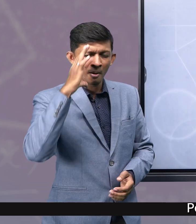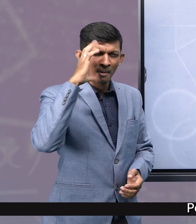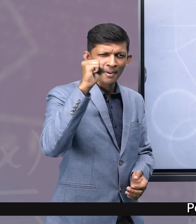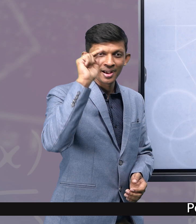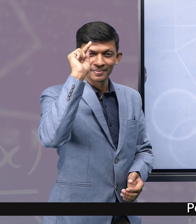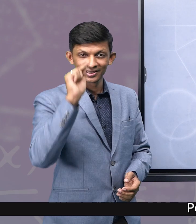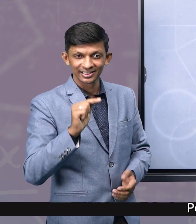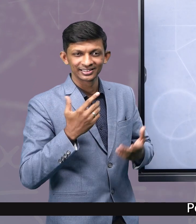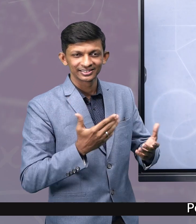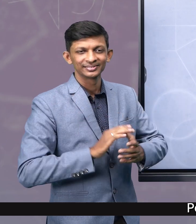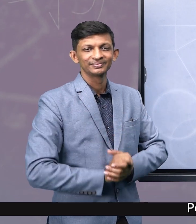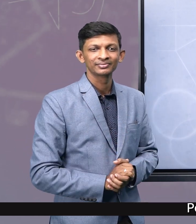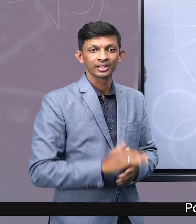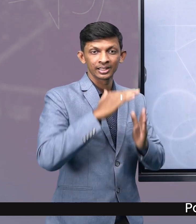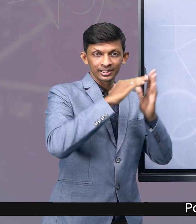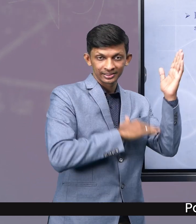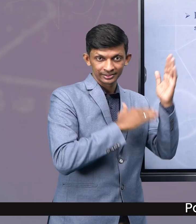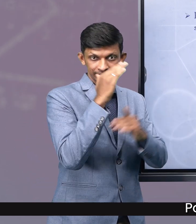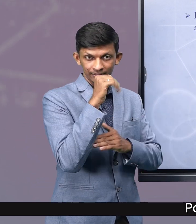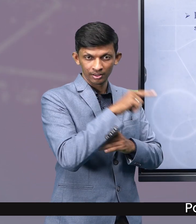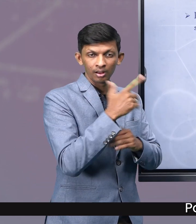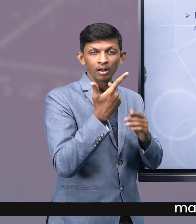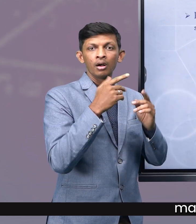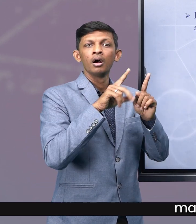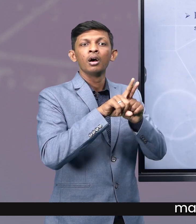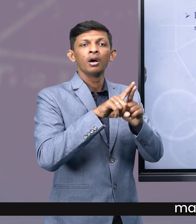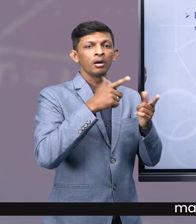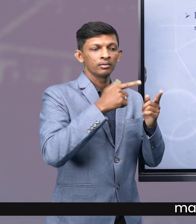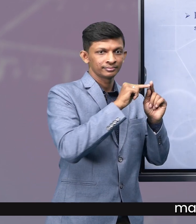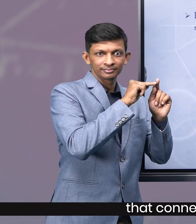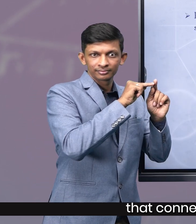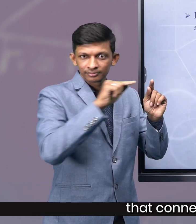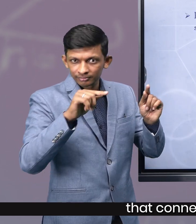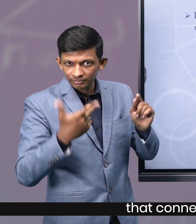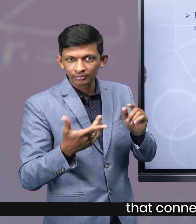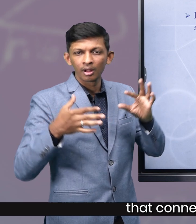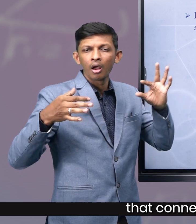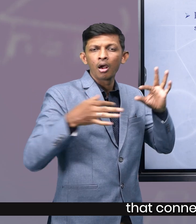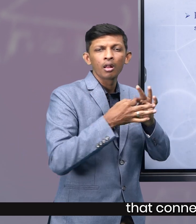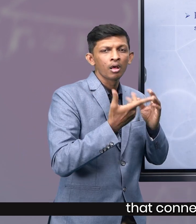Points to remember. Polygons are shapes made with straight lines that connect back to the starting